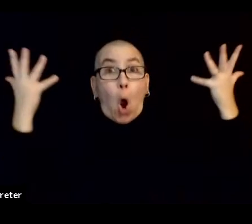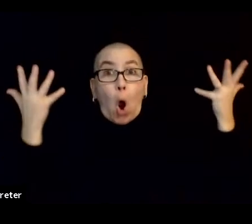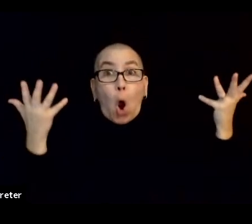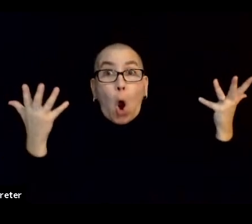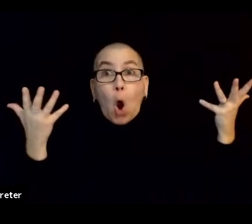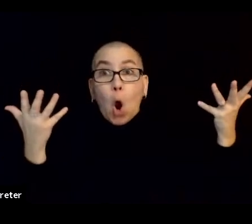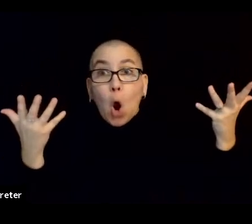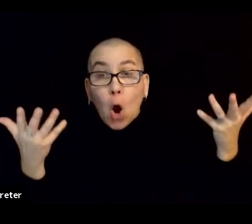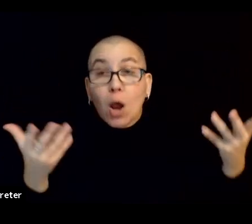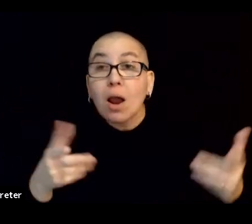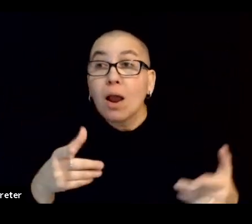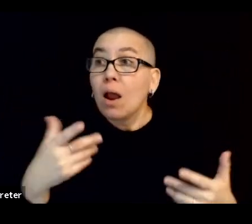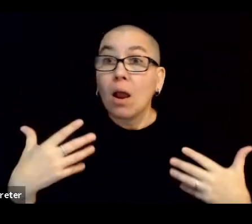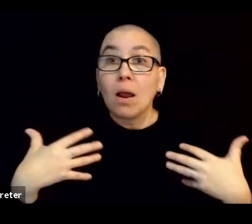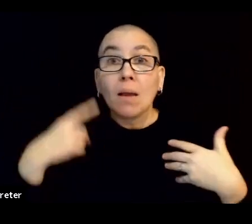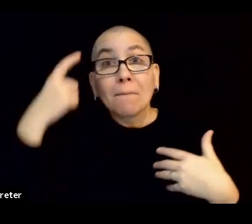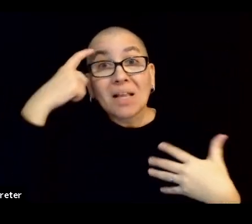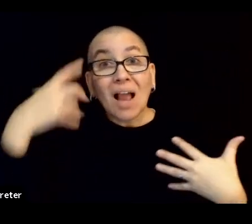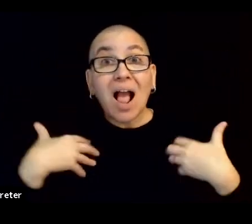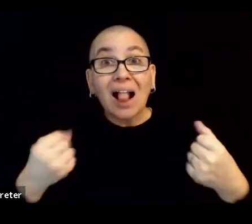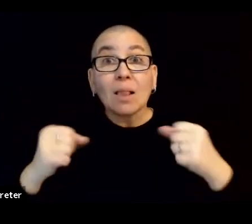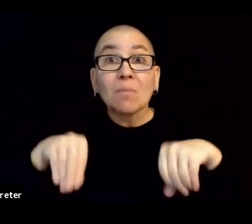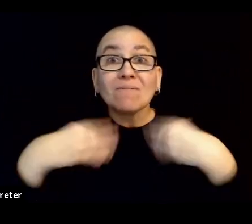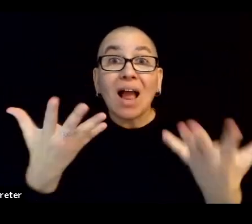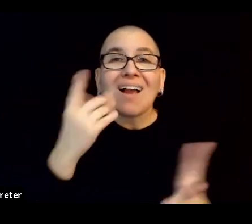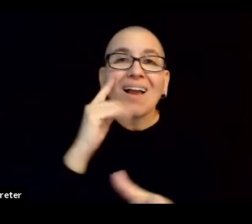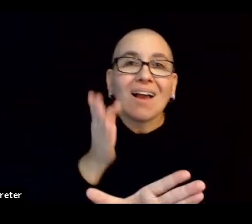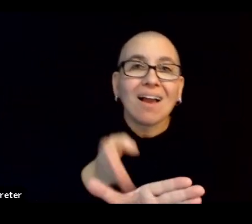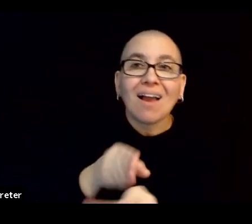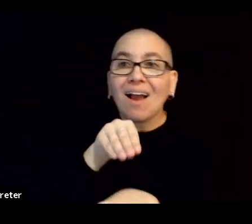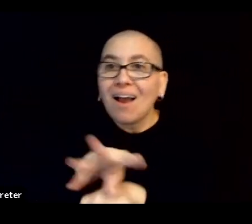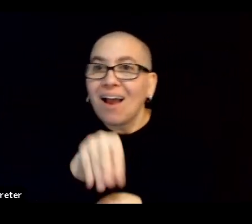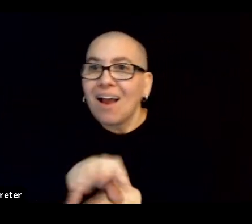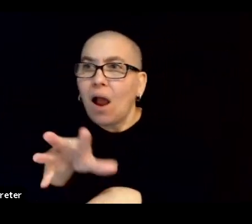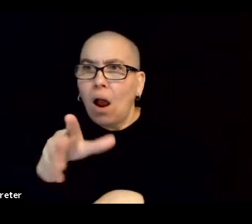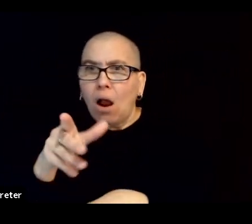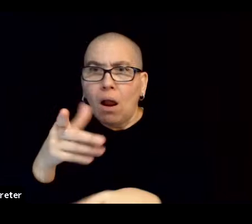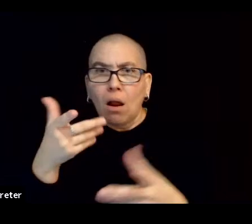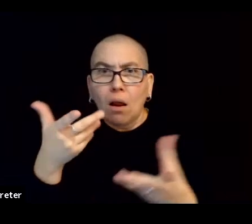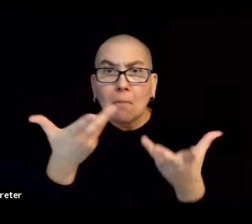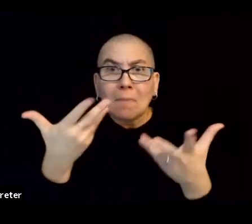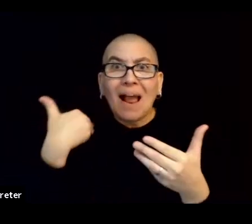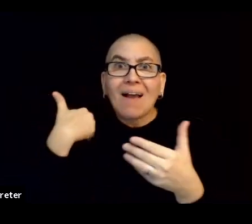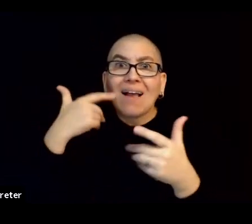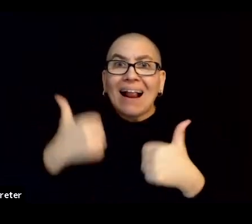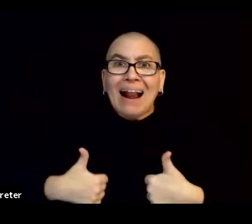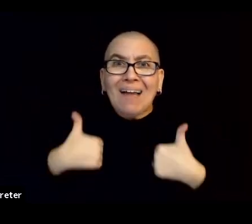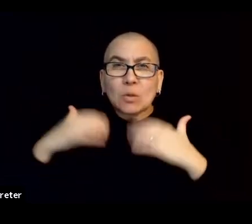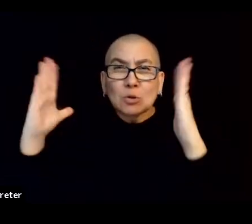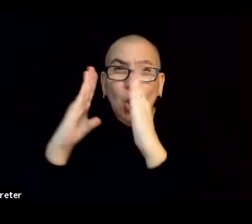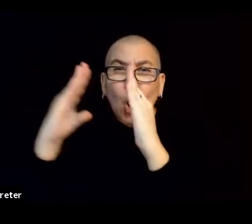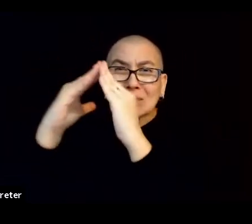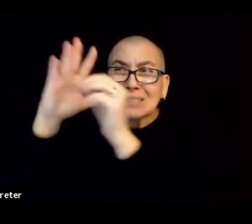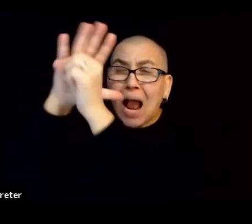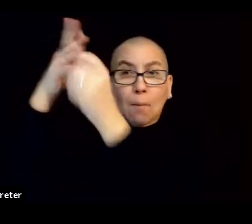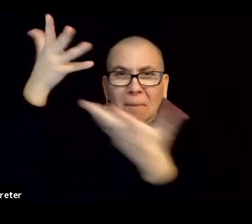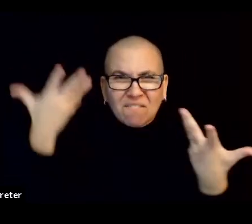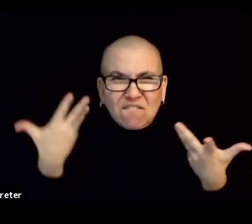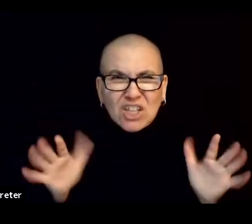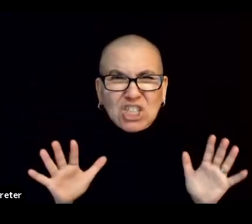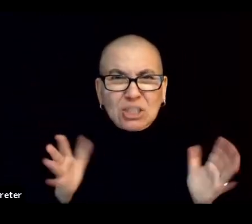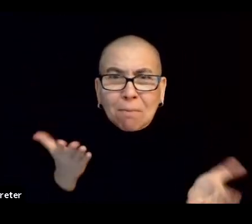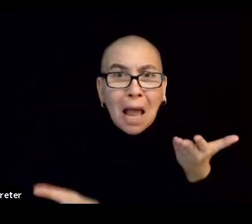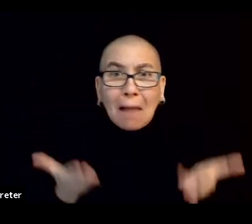they've been offered vaccine. In some regions they have, and in other regions they're still working on